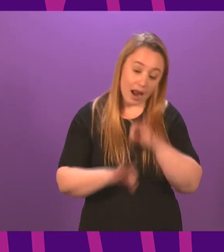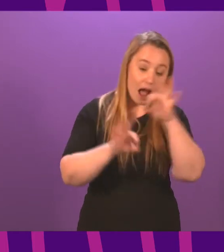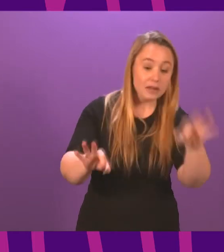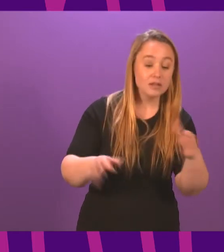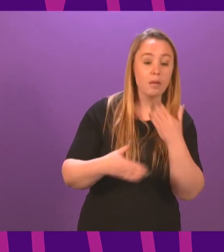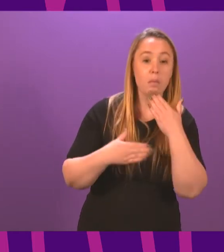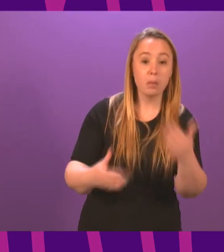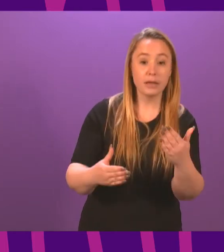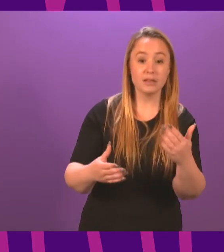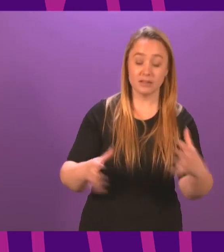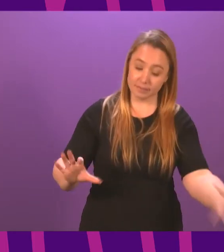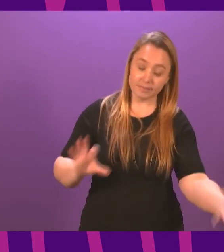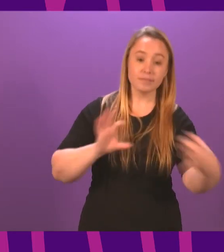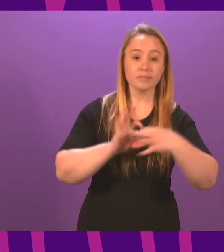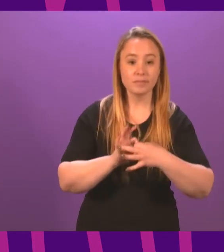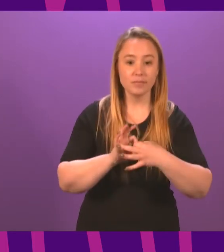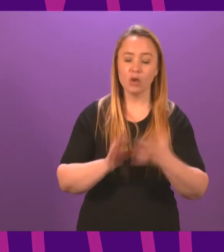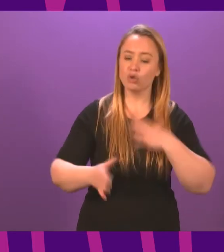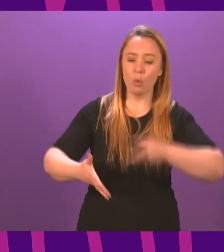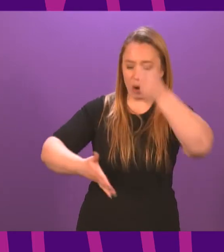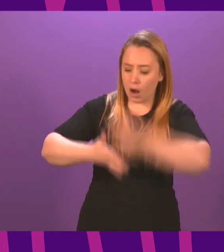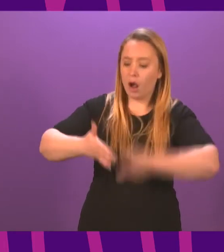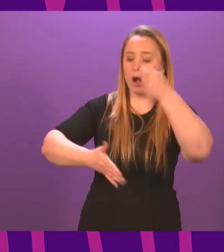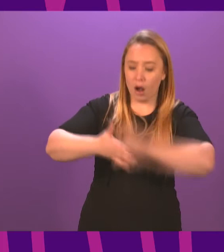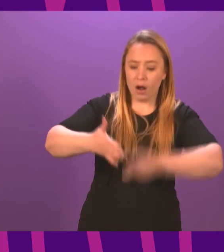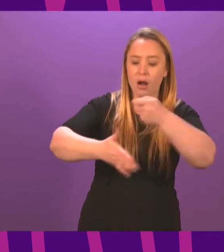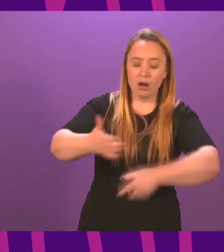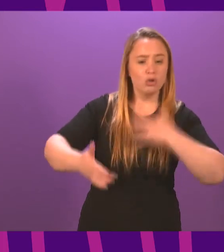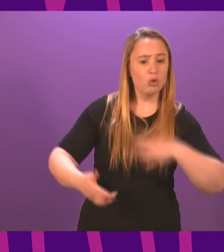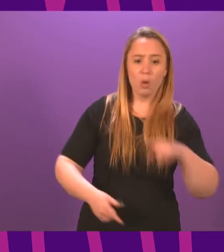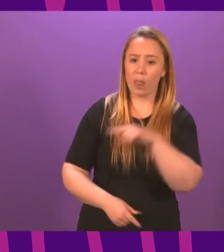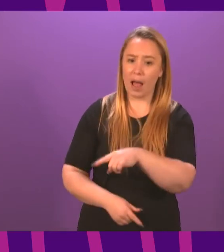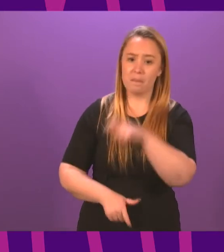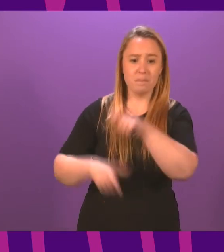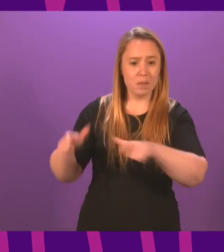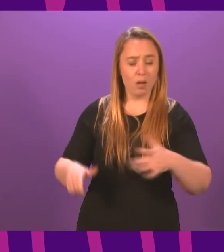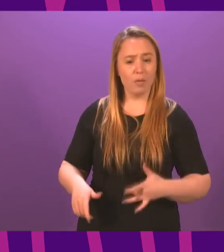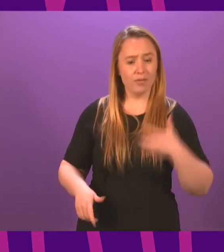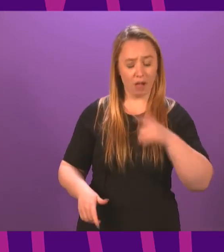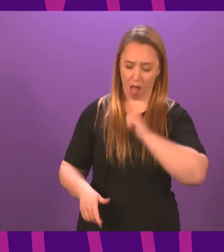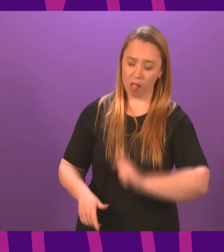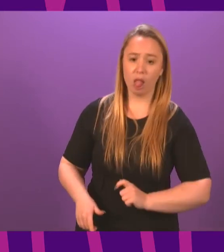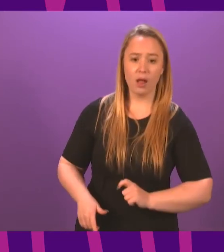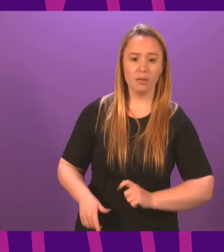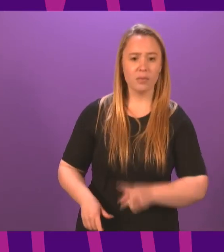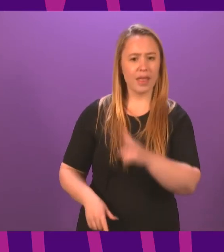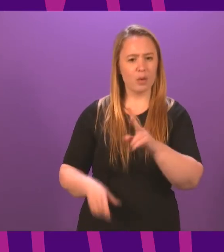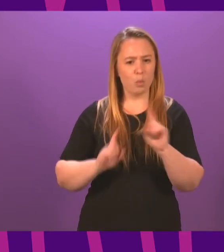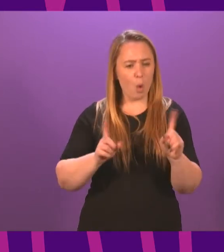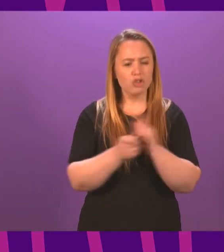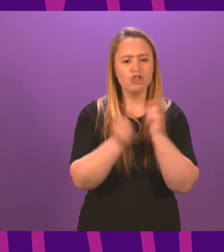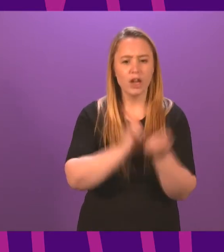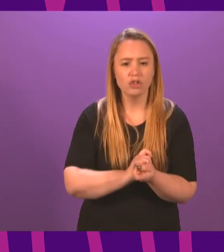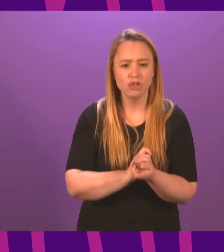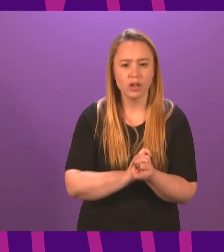national endeavour rather than apply penalty after penalty. So what has changed since Friday? Now the Government is